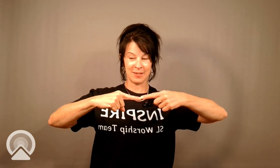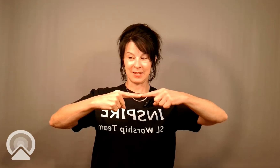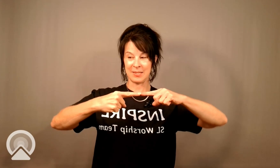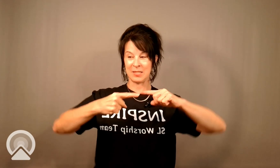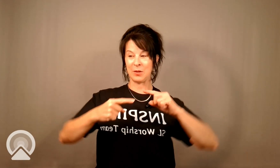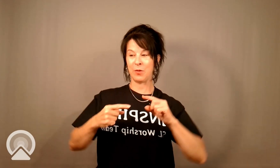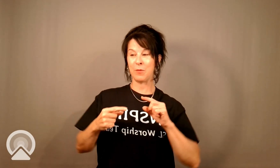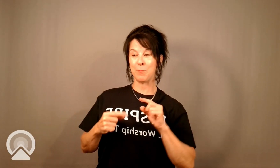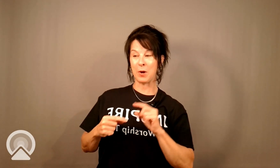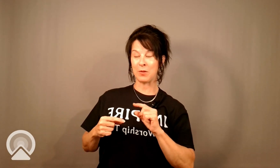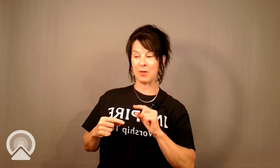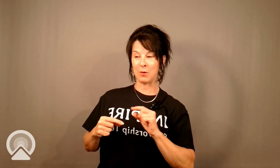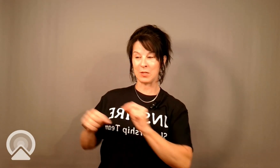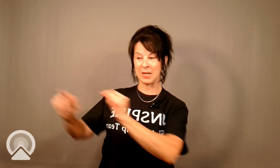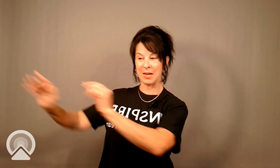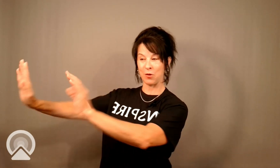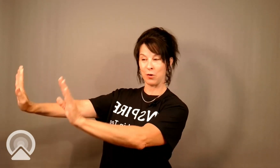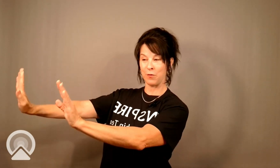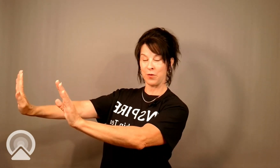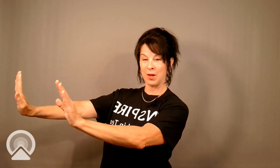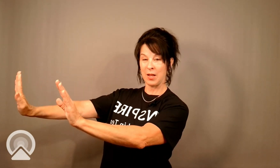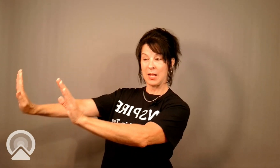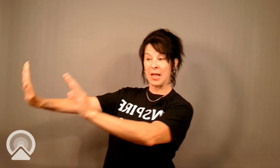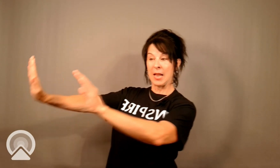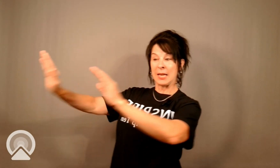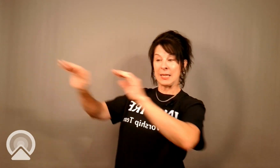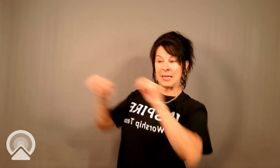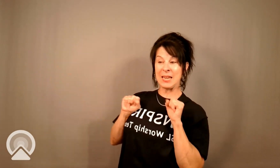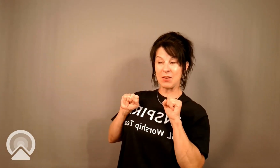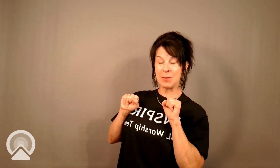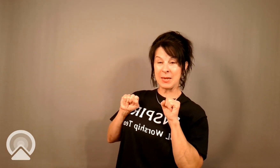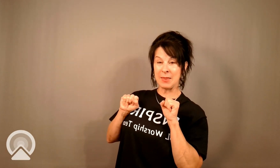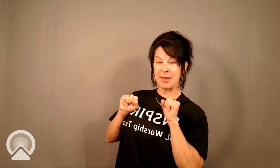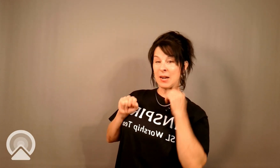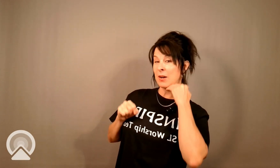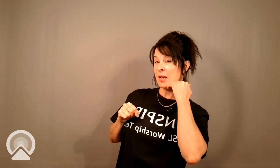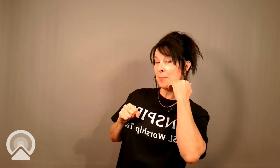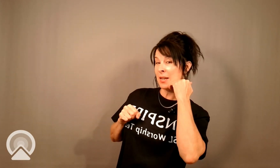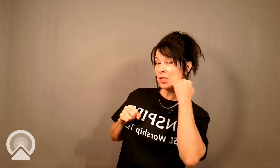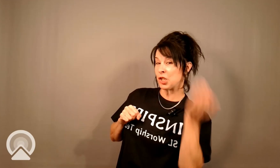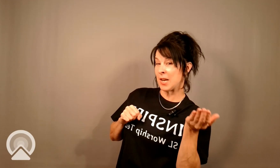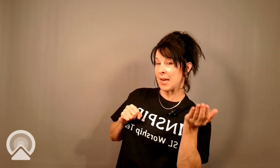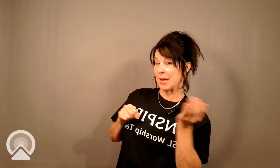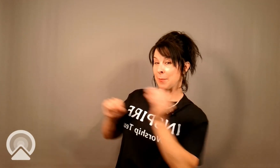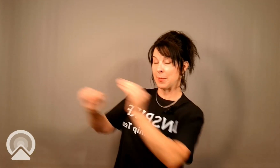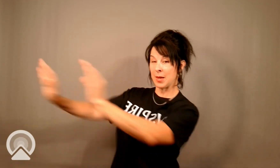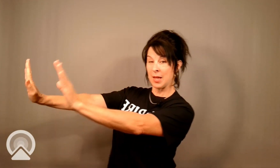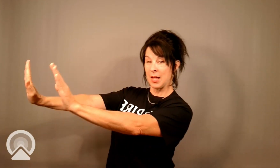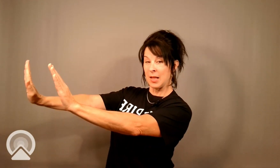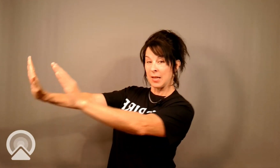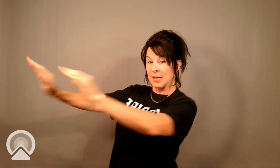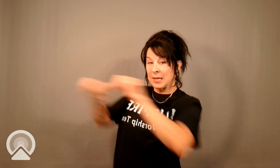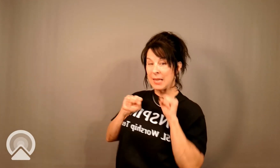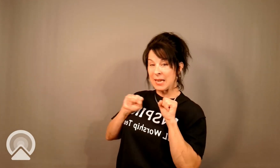Let's do both of those together. Leaving me there in my shame.